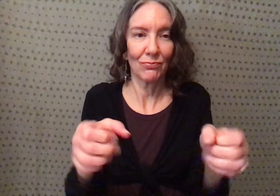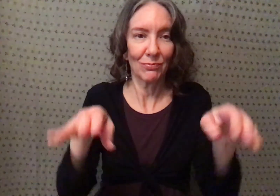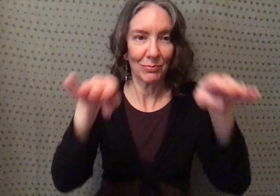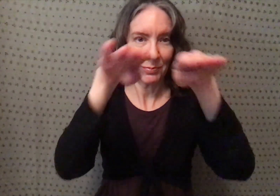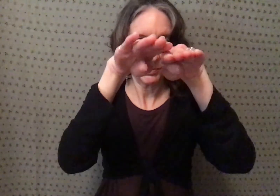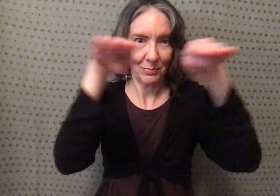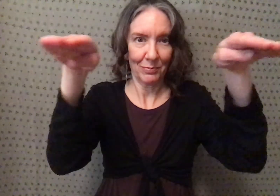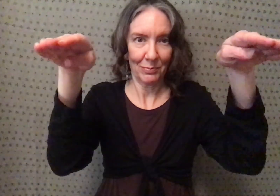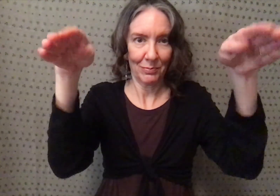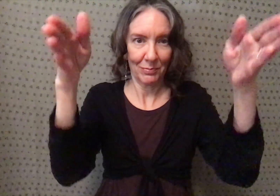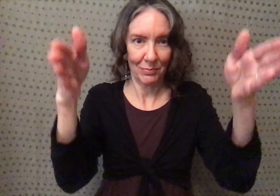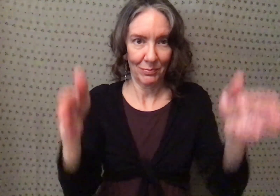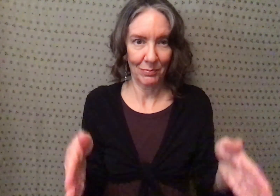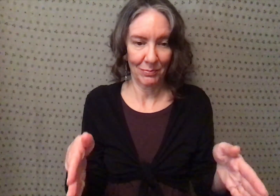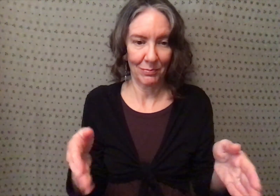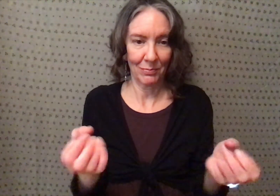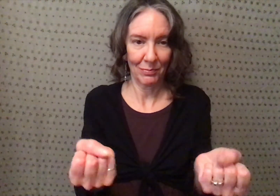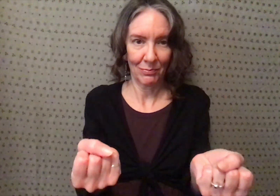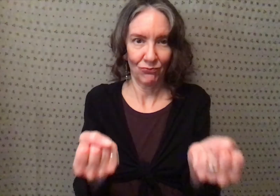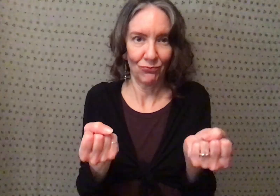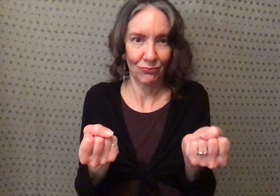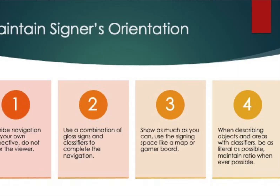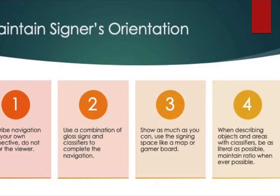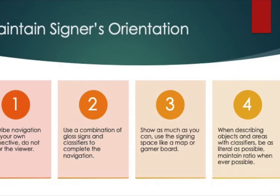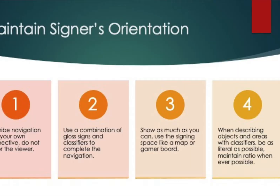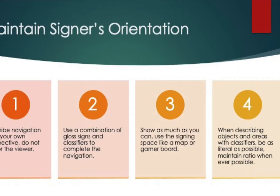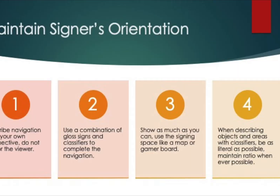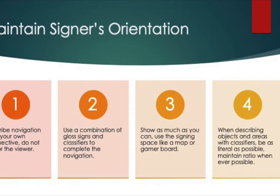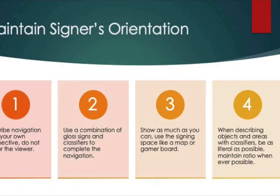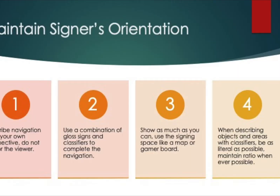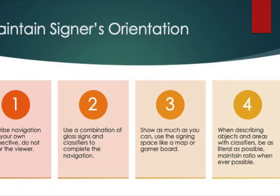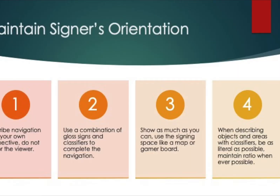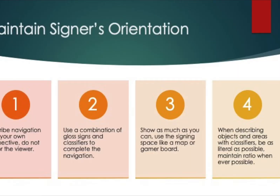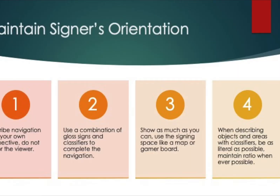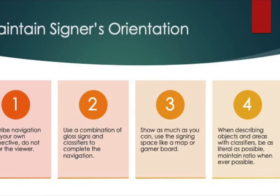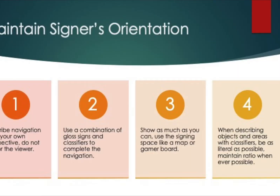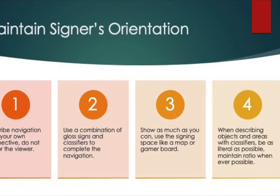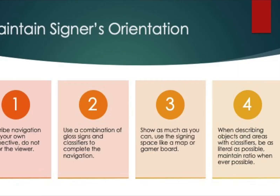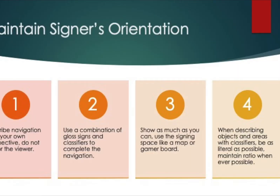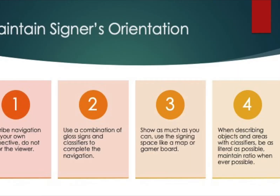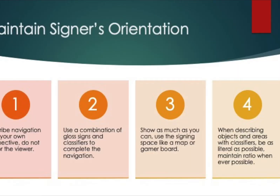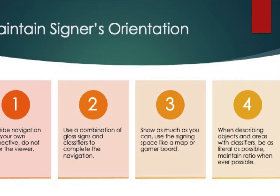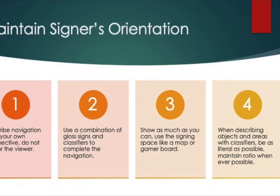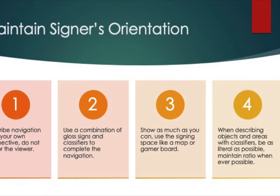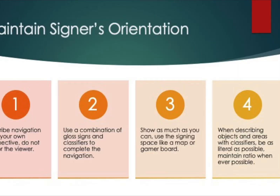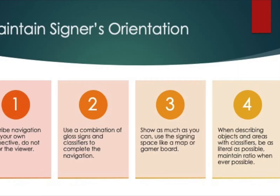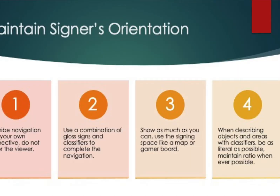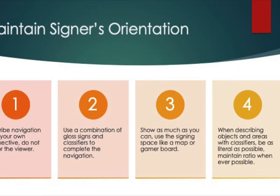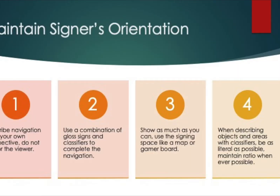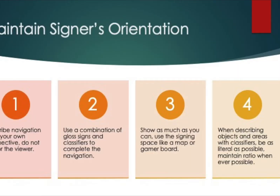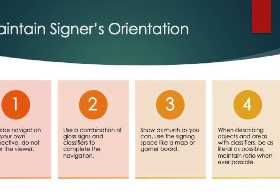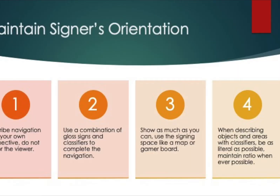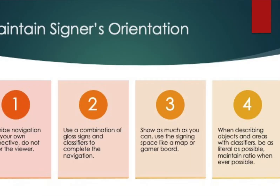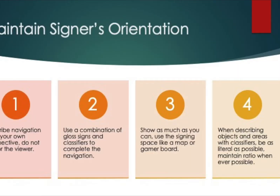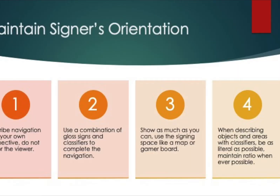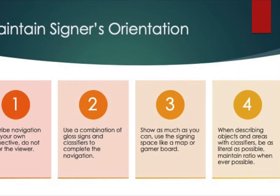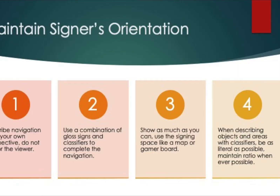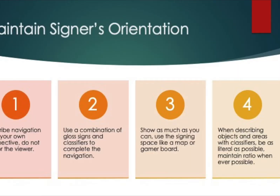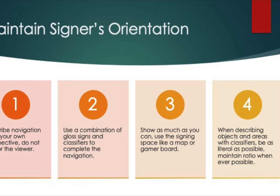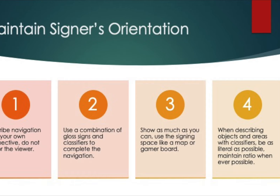shapes, showing the size and shape. Remember to navigate, explain, and sign from your own